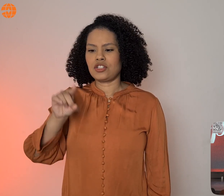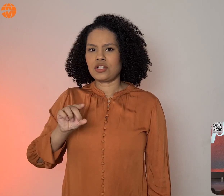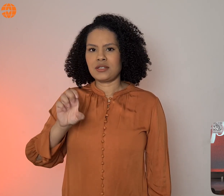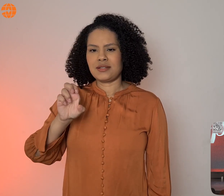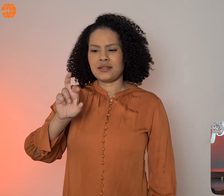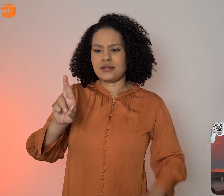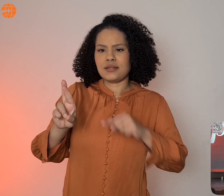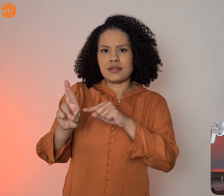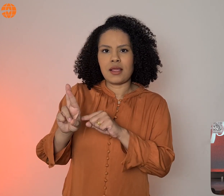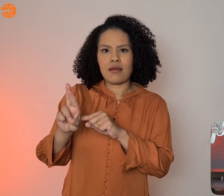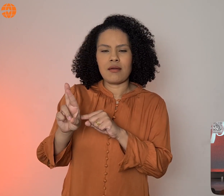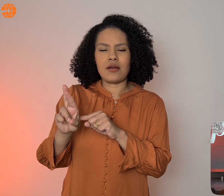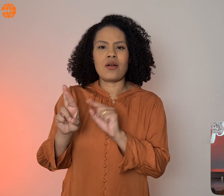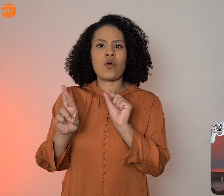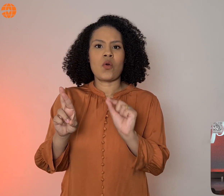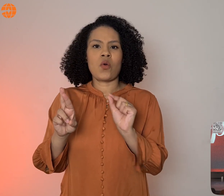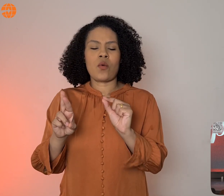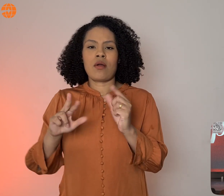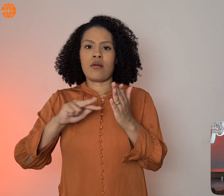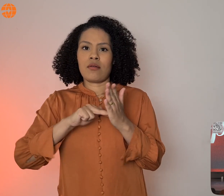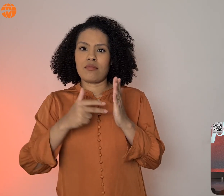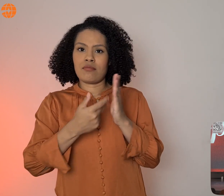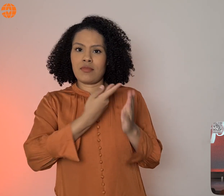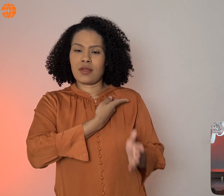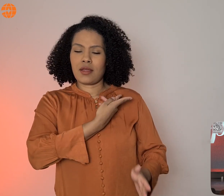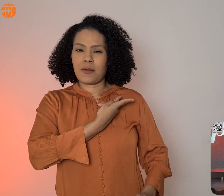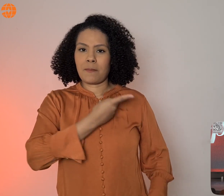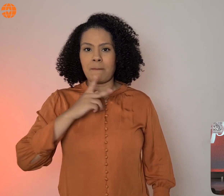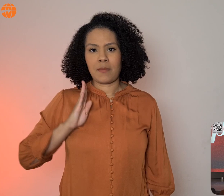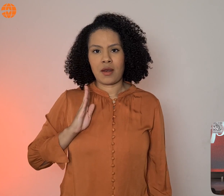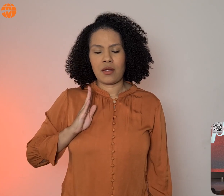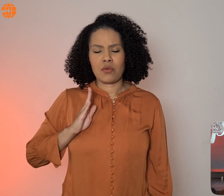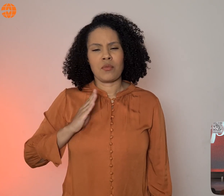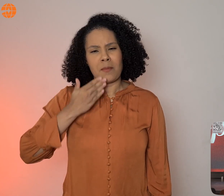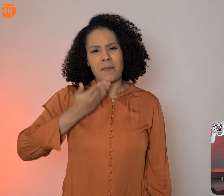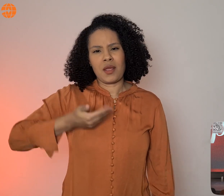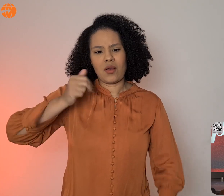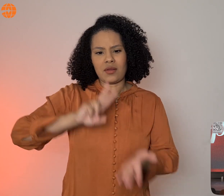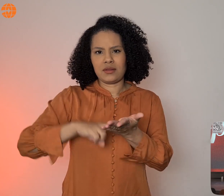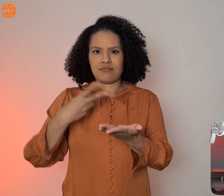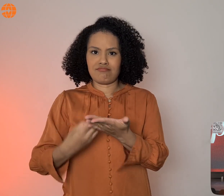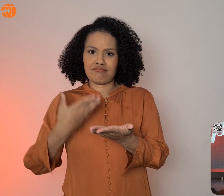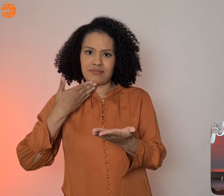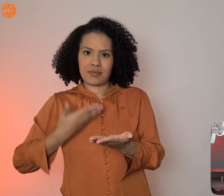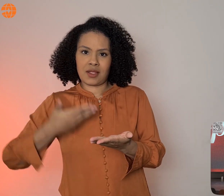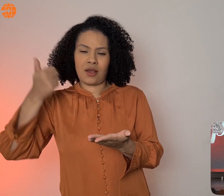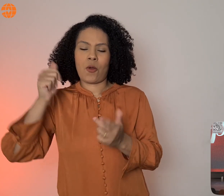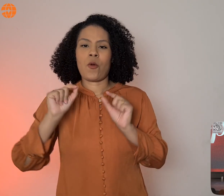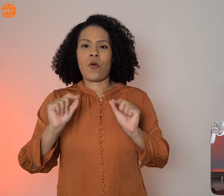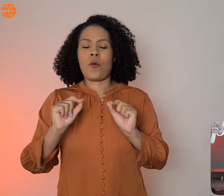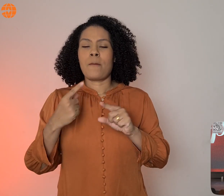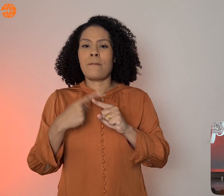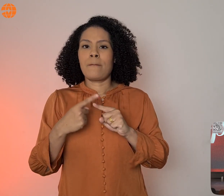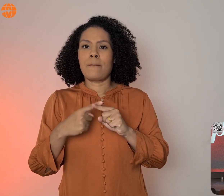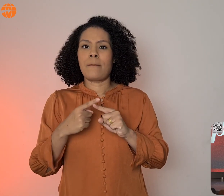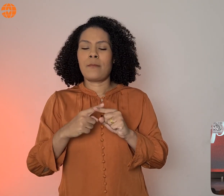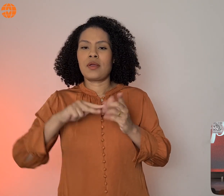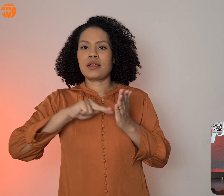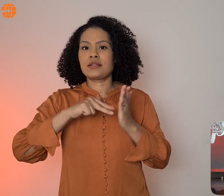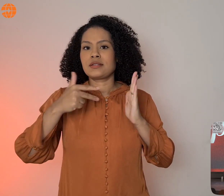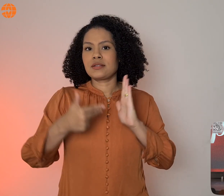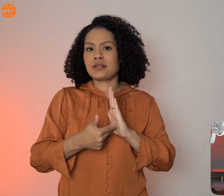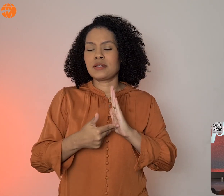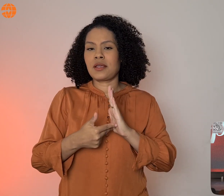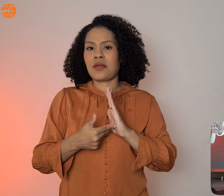word from the Hebrew better. ela na verdade traduz a palavra do hebraico de uma forma melhor. It carries the meaning of speaking good. Porque ela